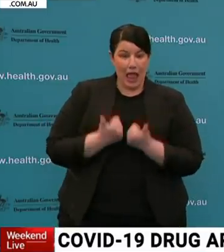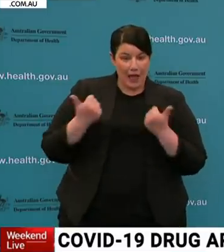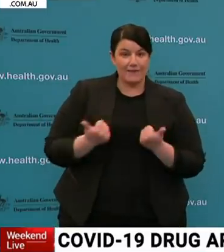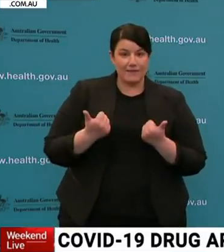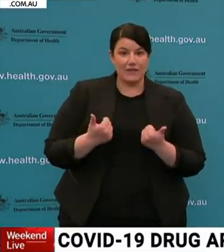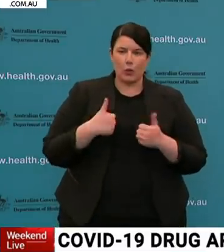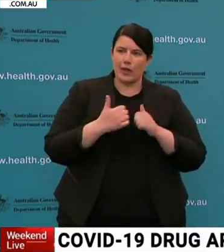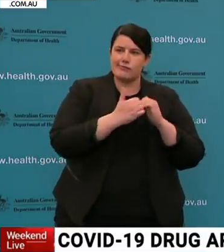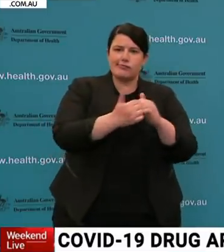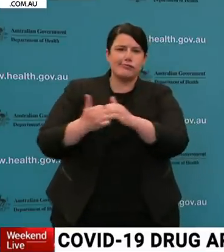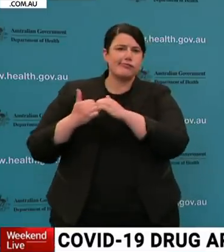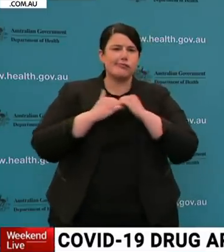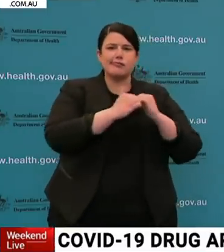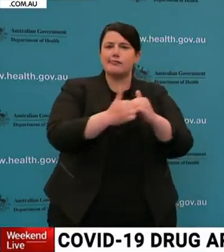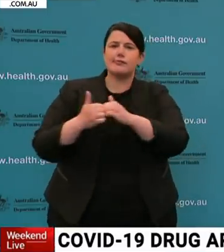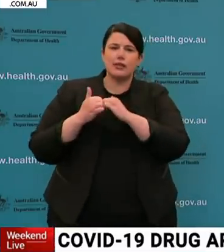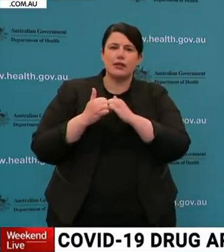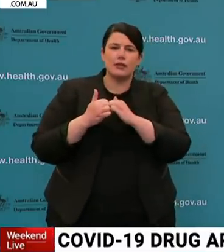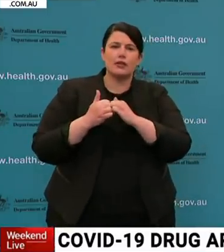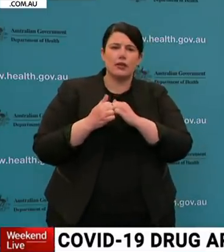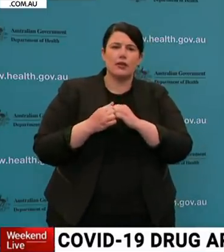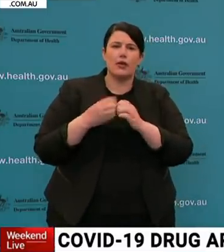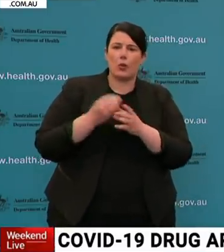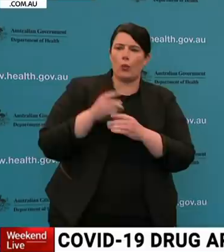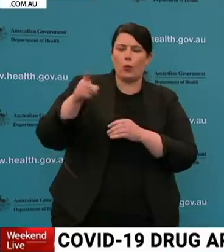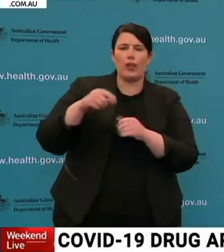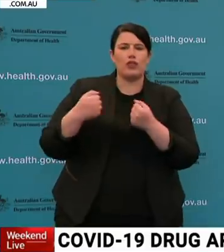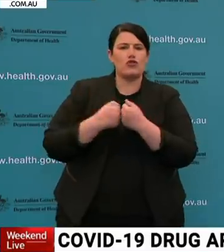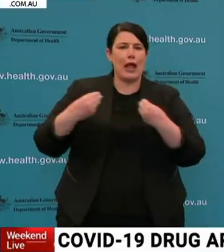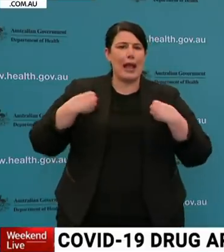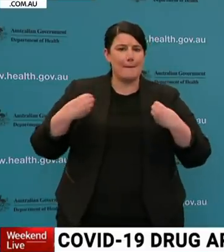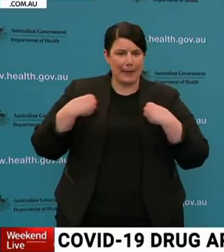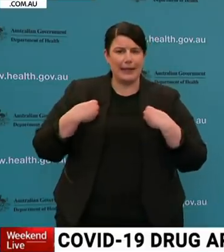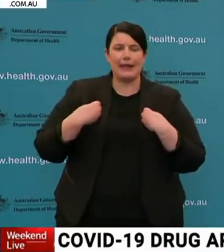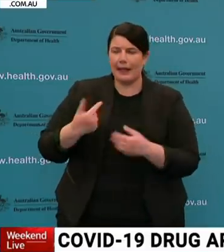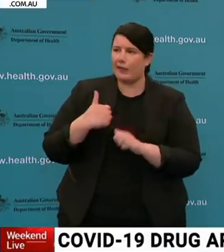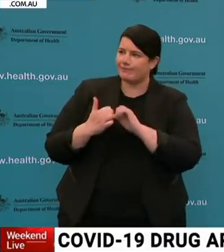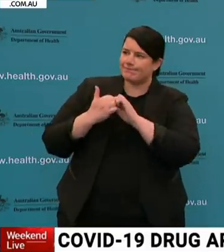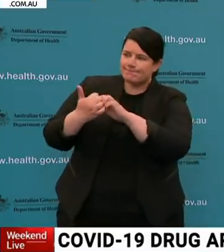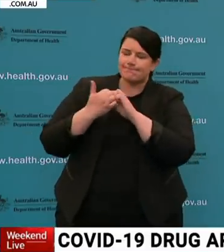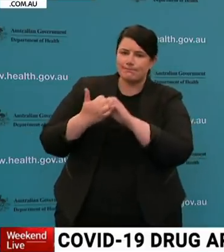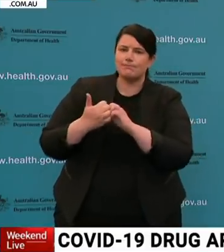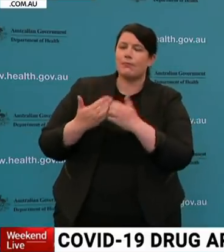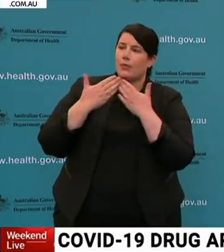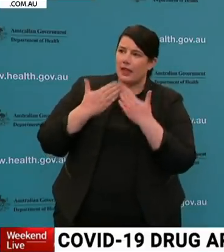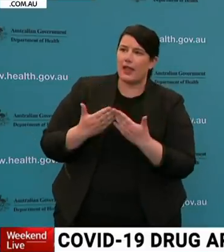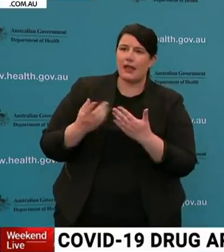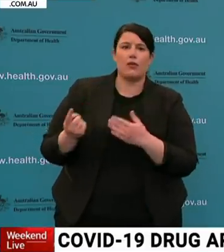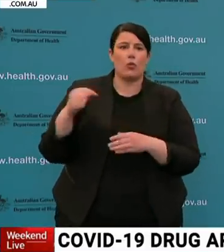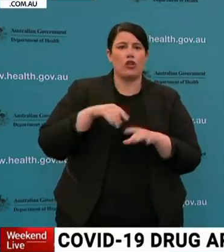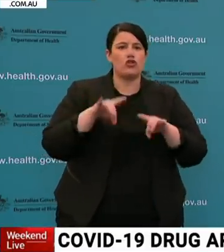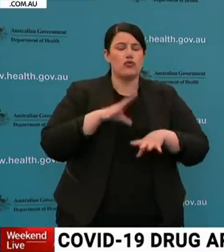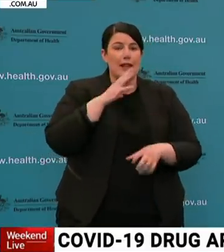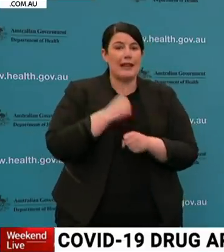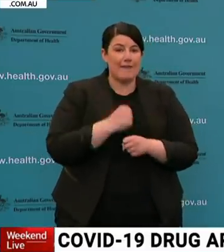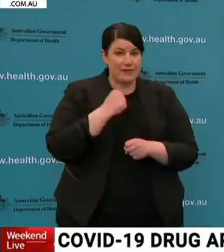very collaboratively with Gilead, and I'd like to thank them for their collaboration with the Australian government. The